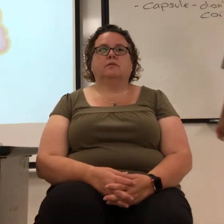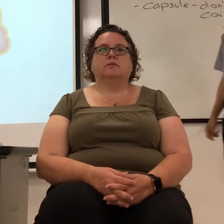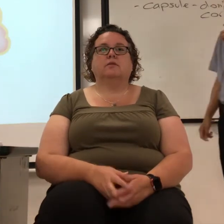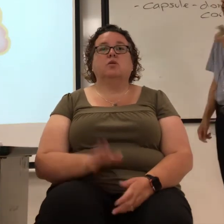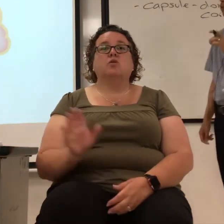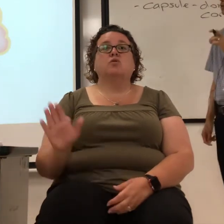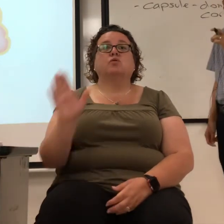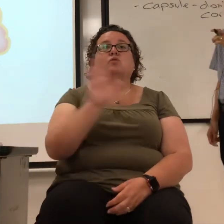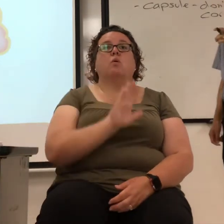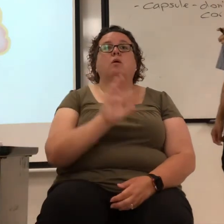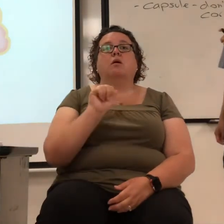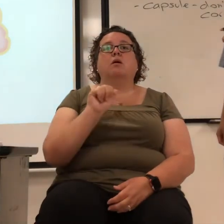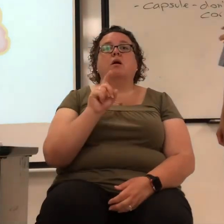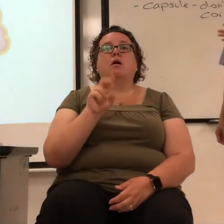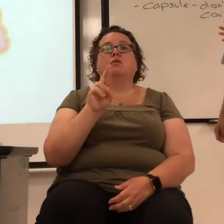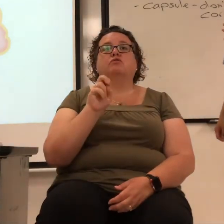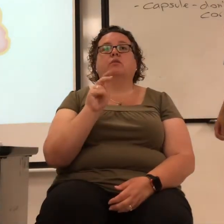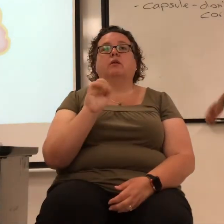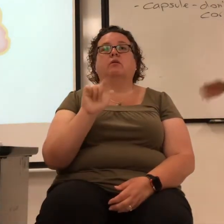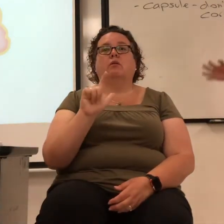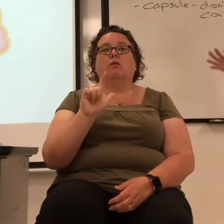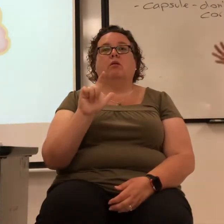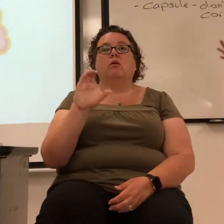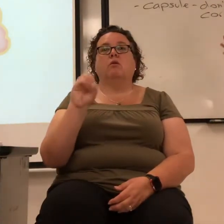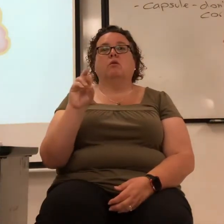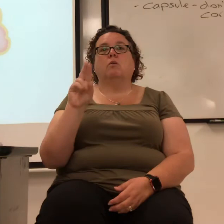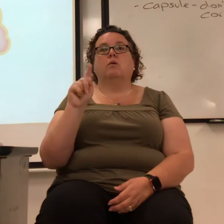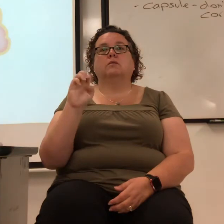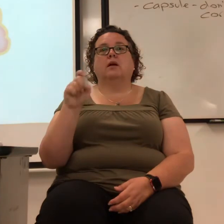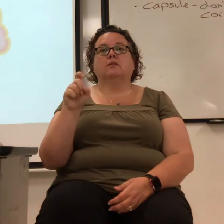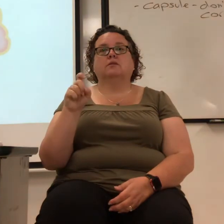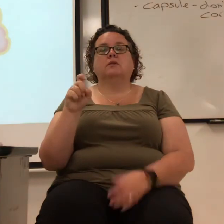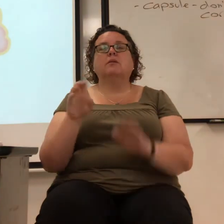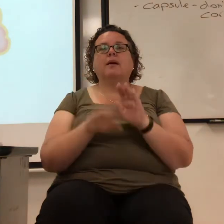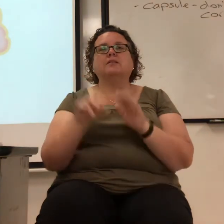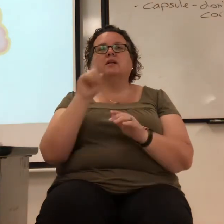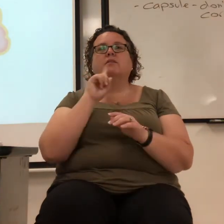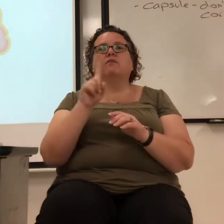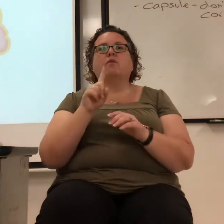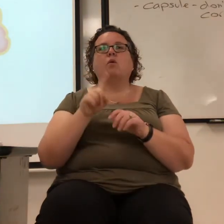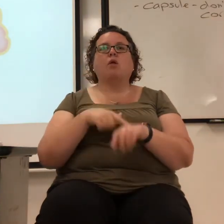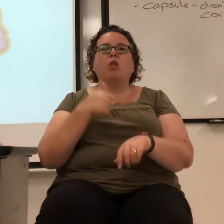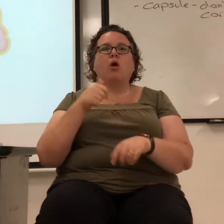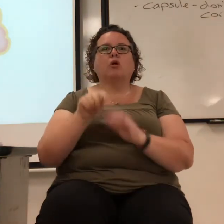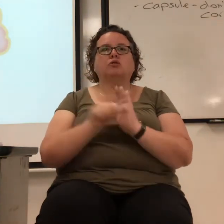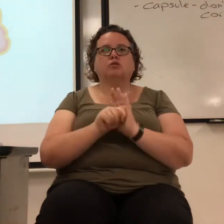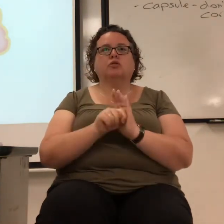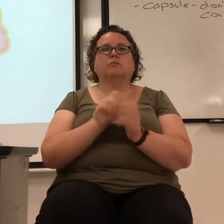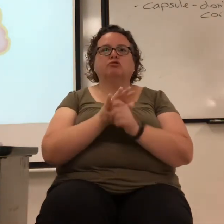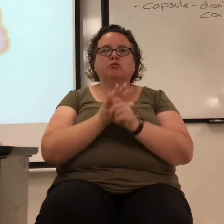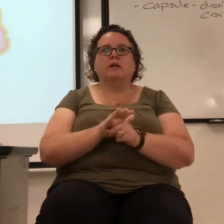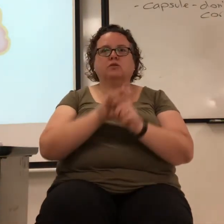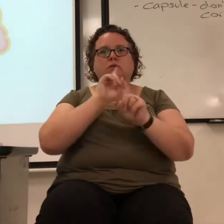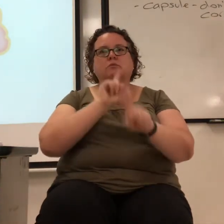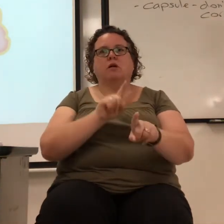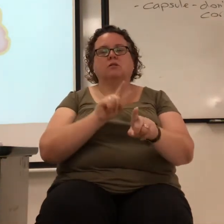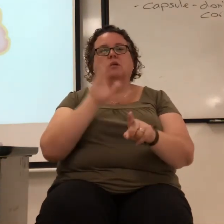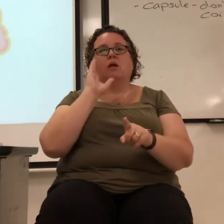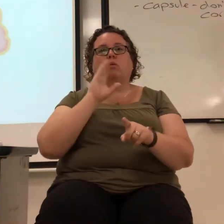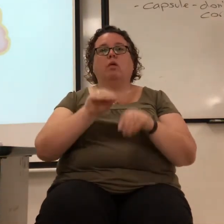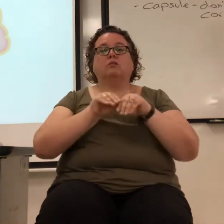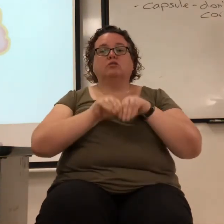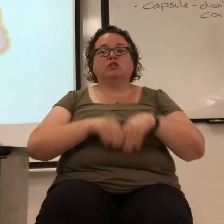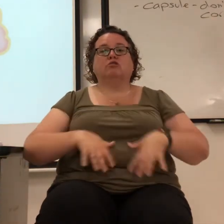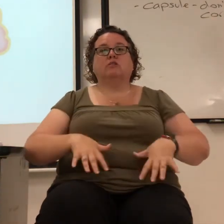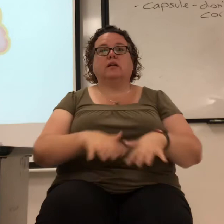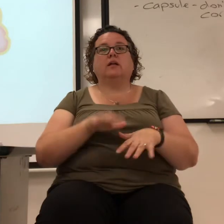Your adrenal cortex is basically for long-term stress responses. It will secrete corticosteroids